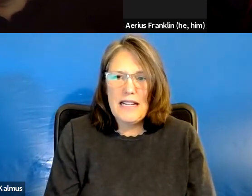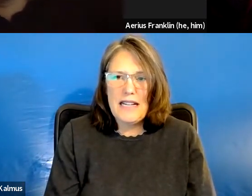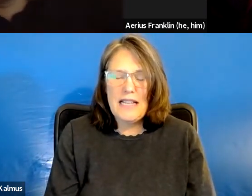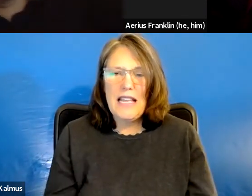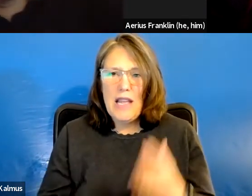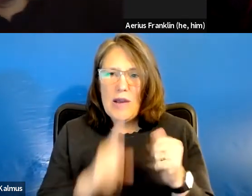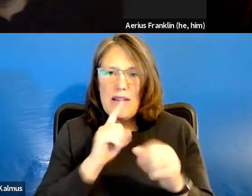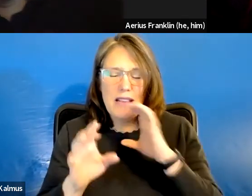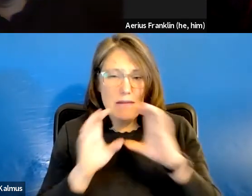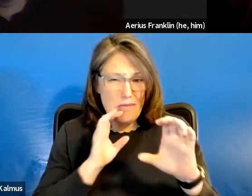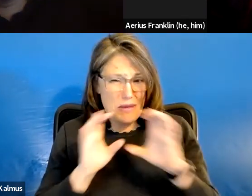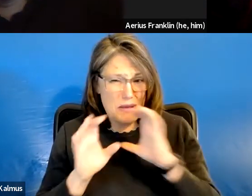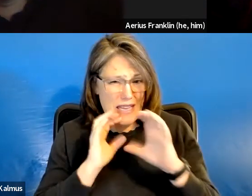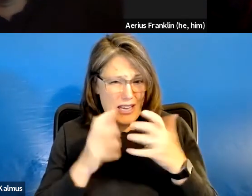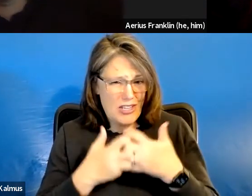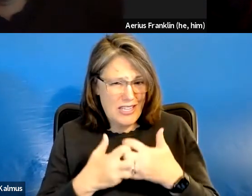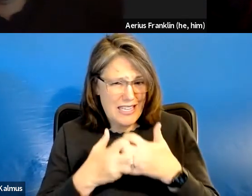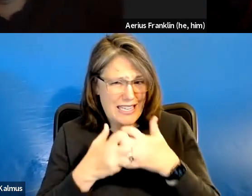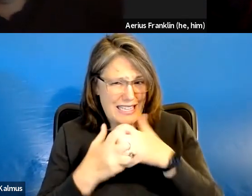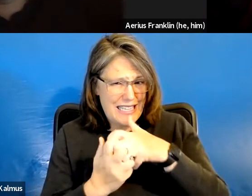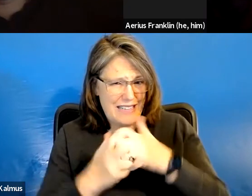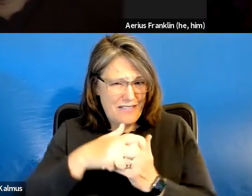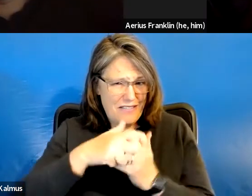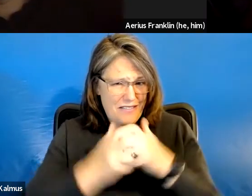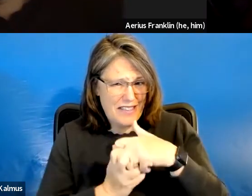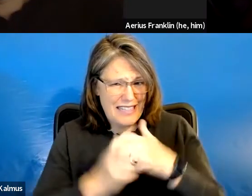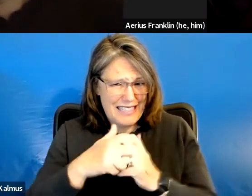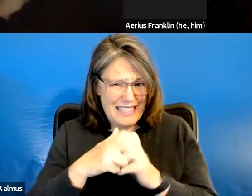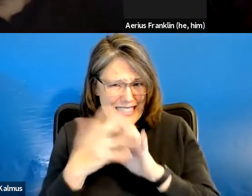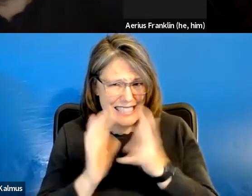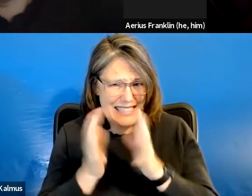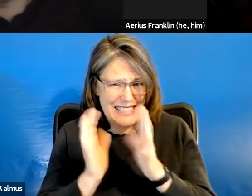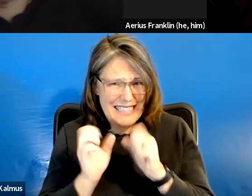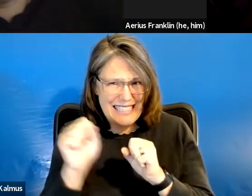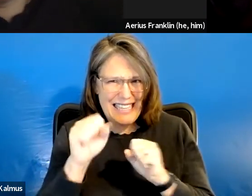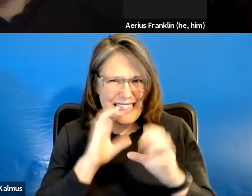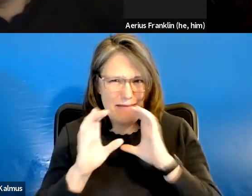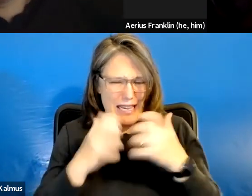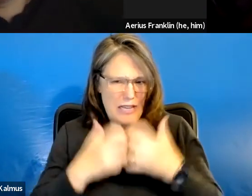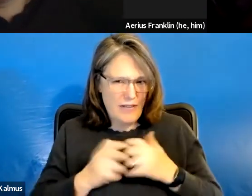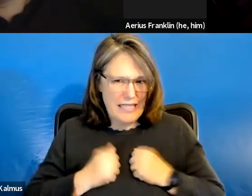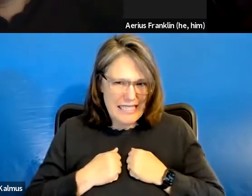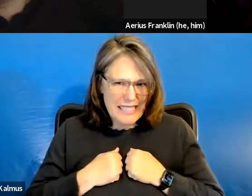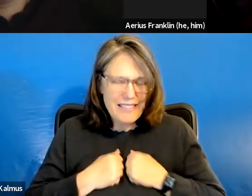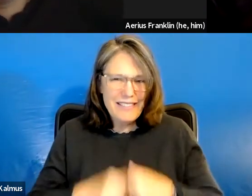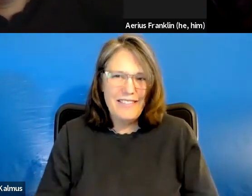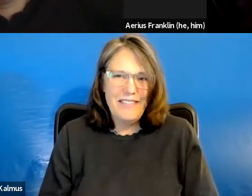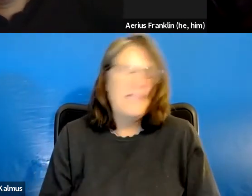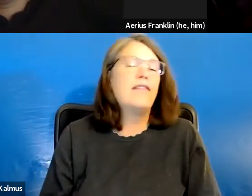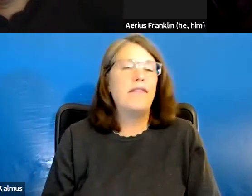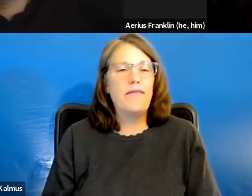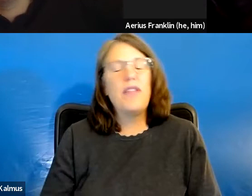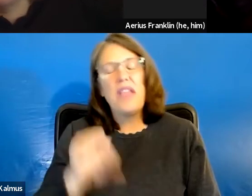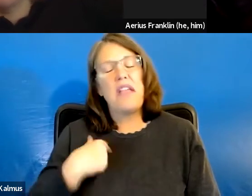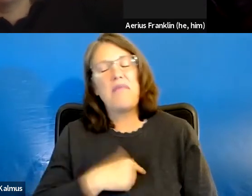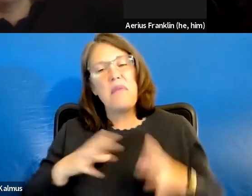What is communication devices? What is yes, communication devices. Yeah, we'll